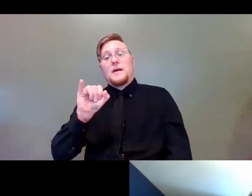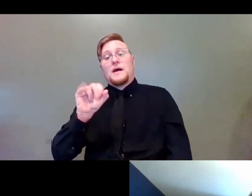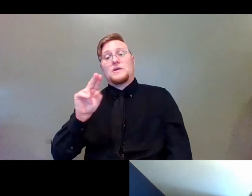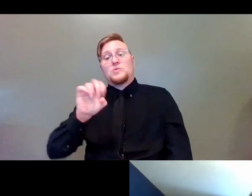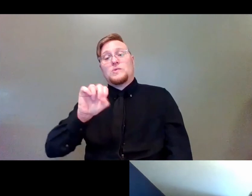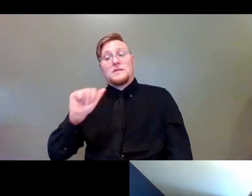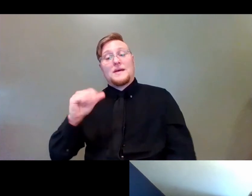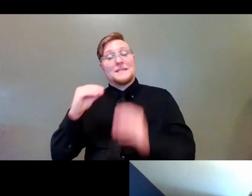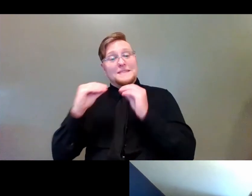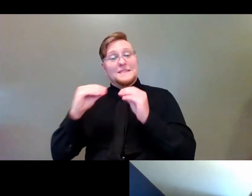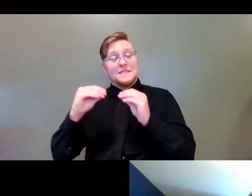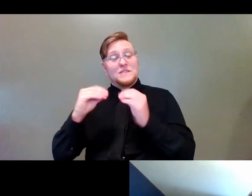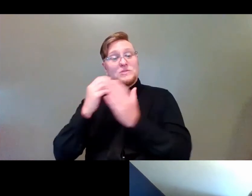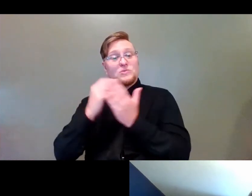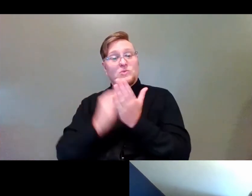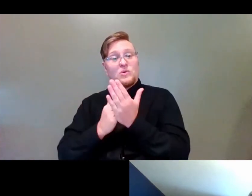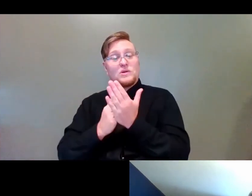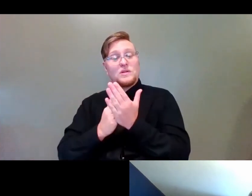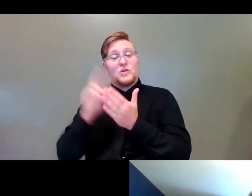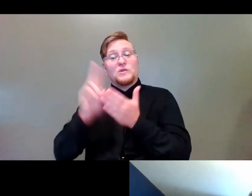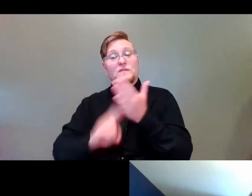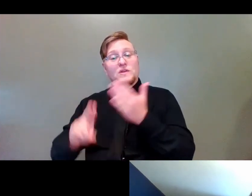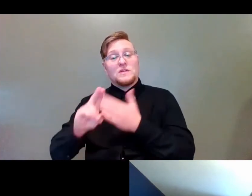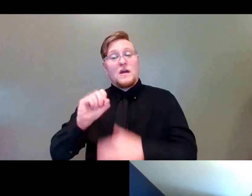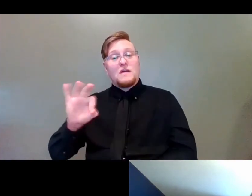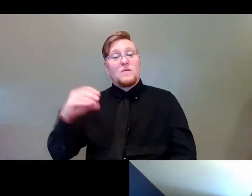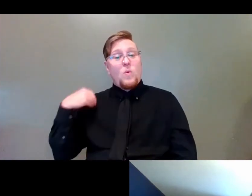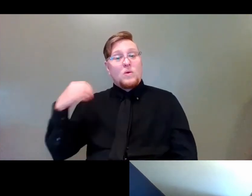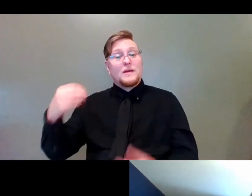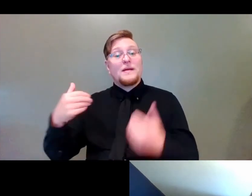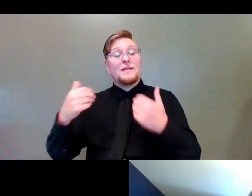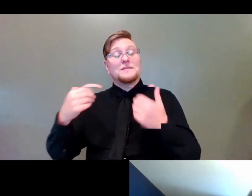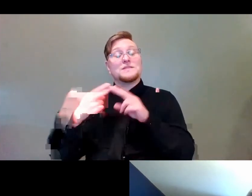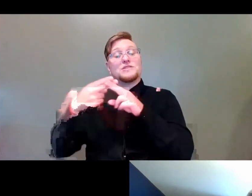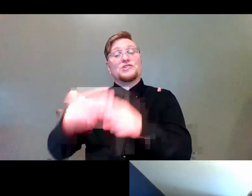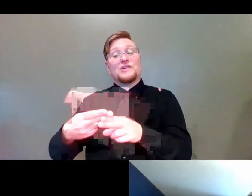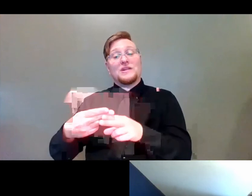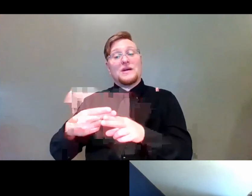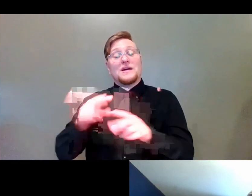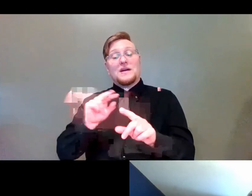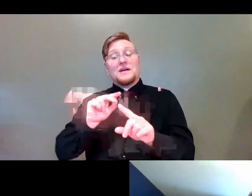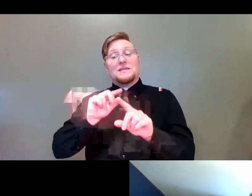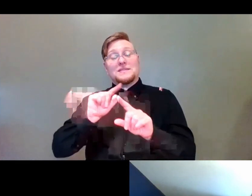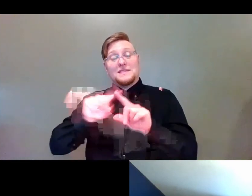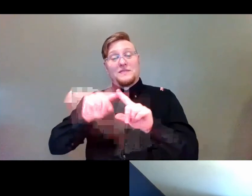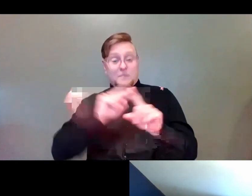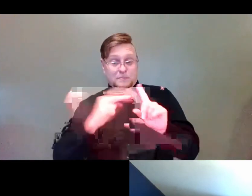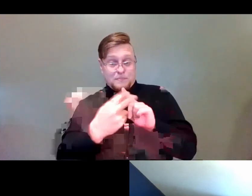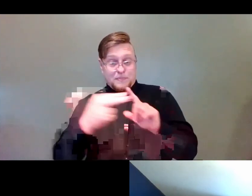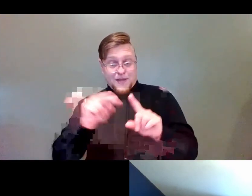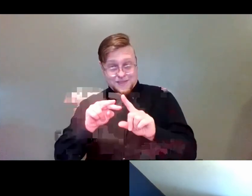Oregon. It's called Global Perspectives on Disability, and it talks a lot about activism and global